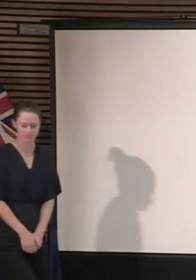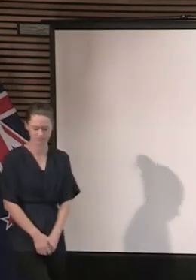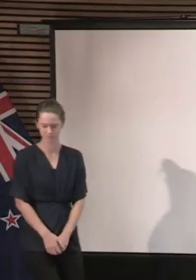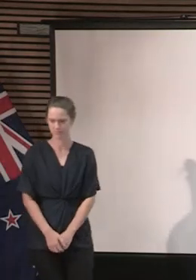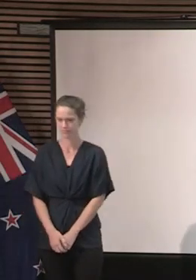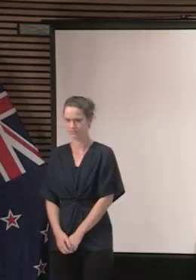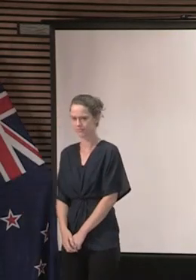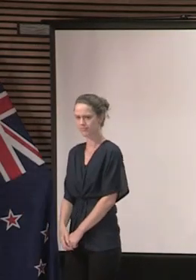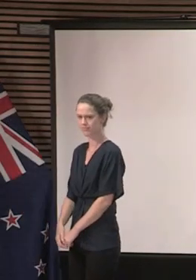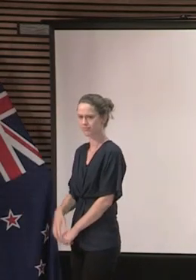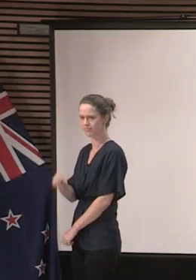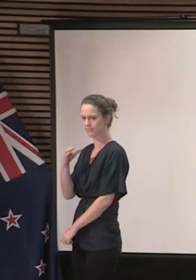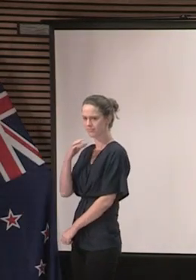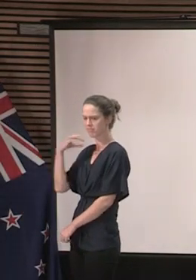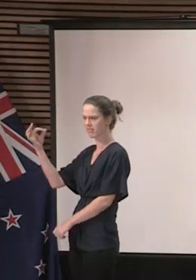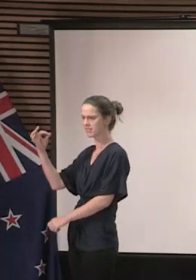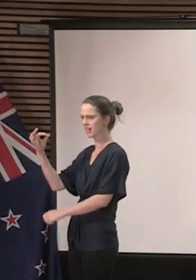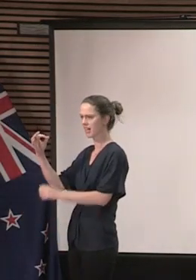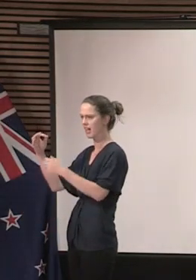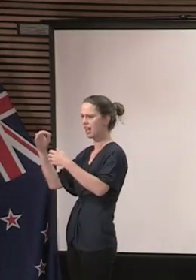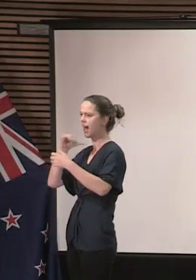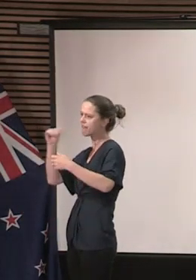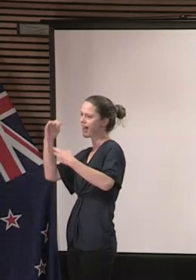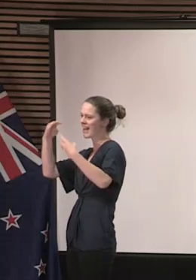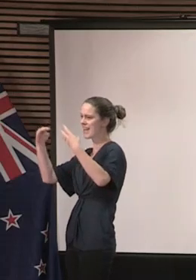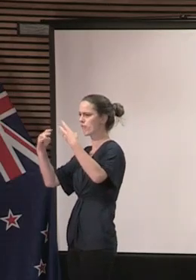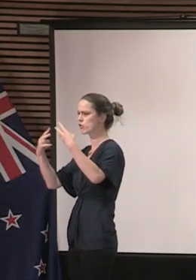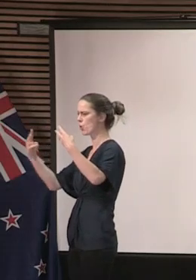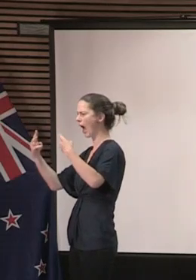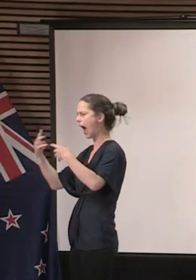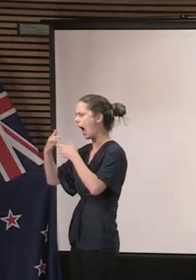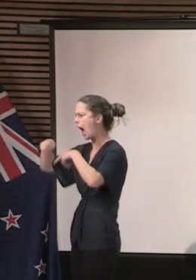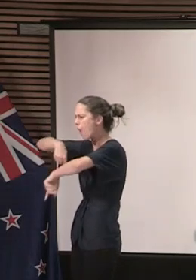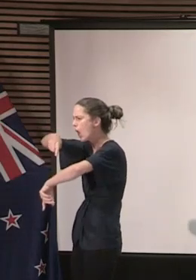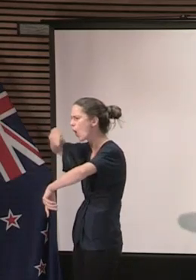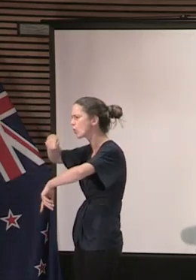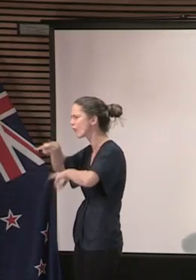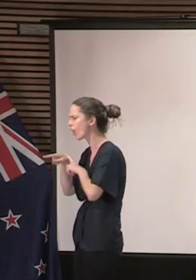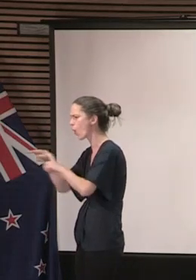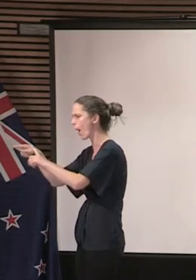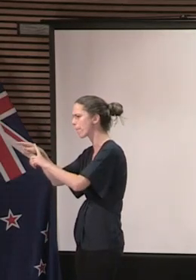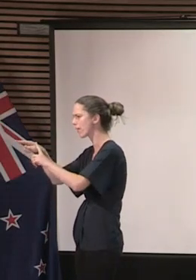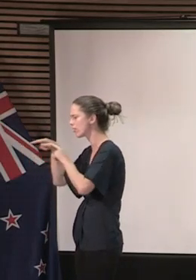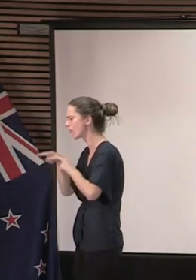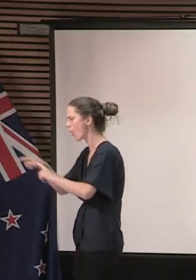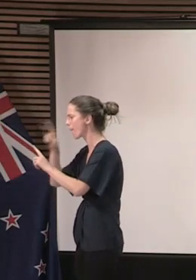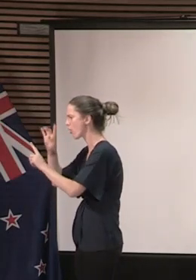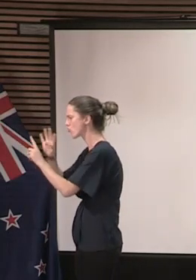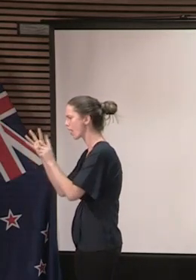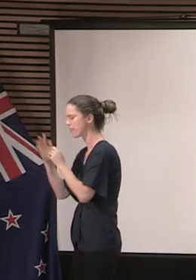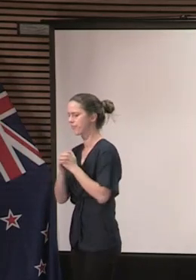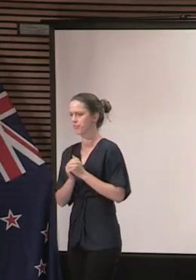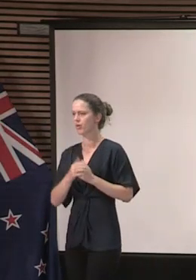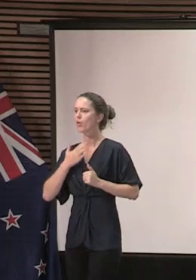average length of time to contact trace at level 2, for example? Well, what I can say is that the standard we are looking for is to be able to trace 80% of